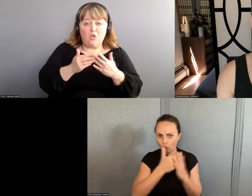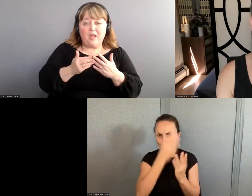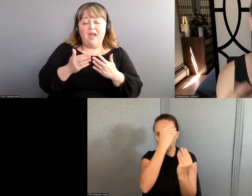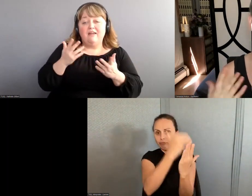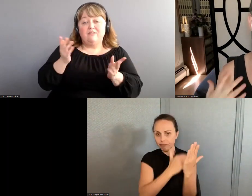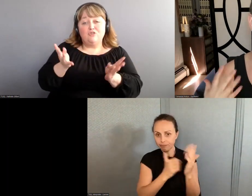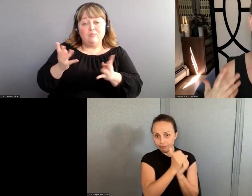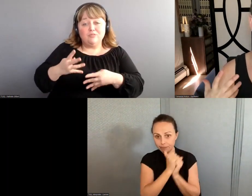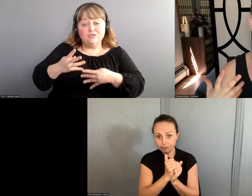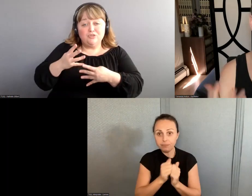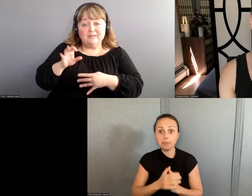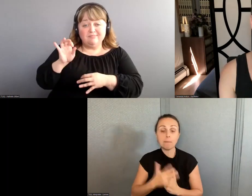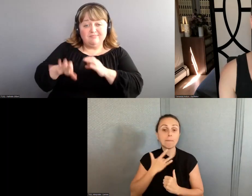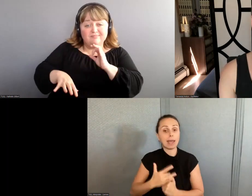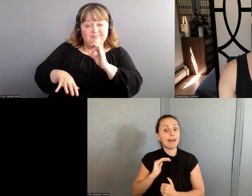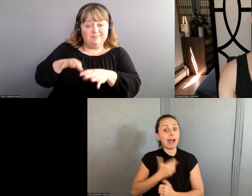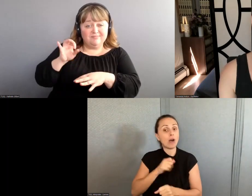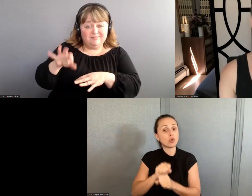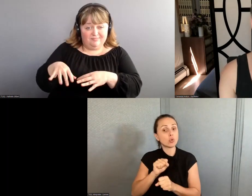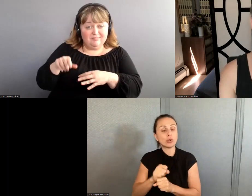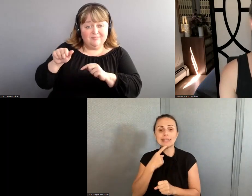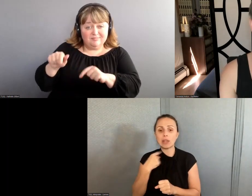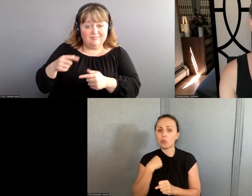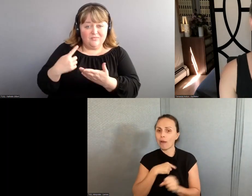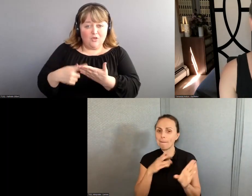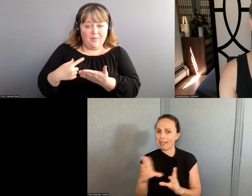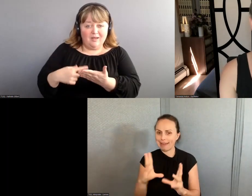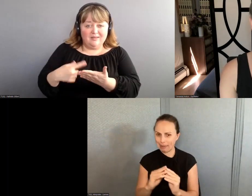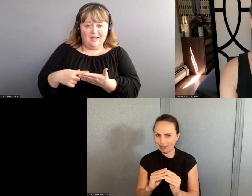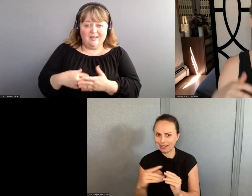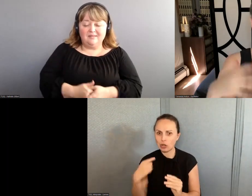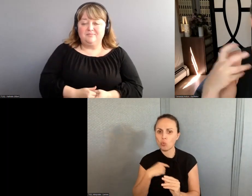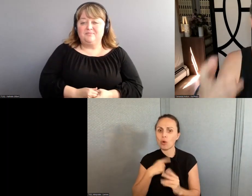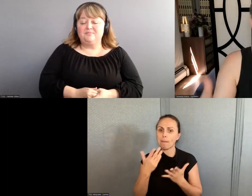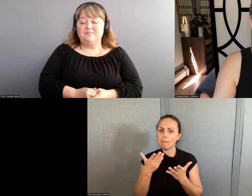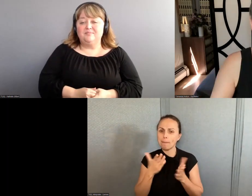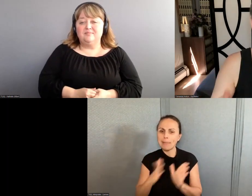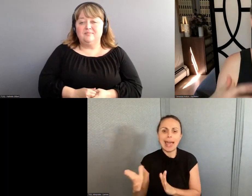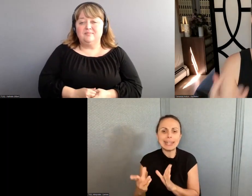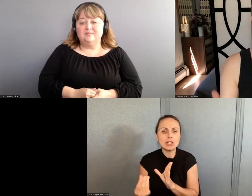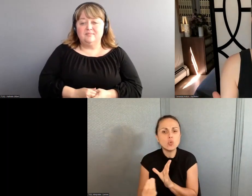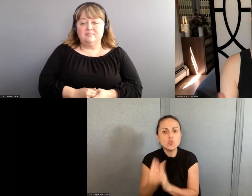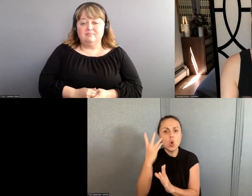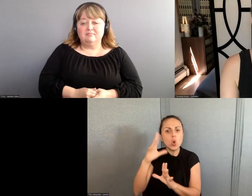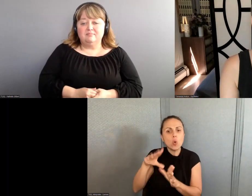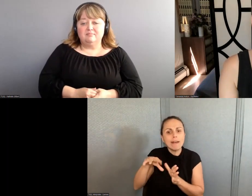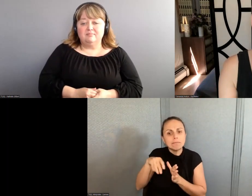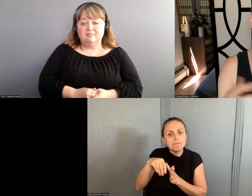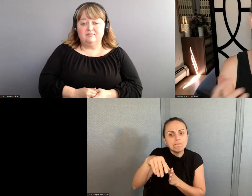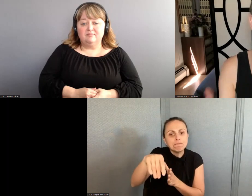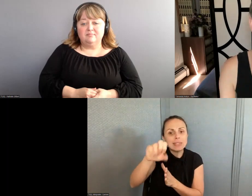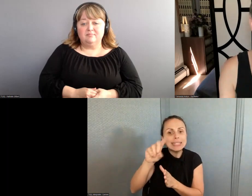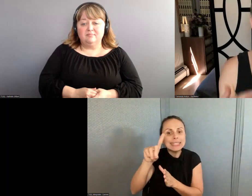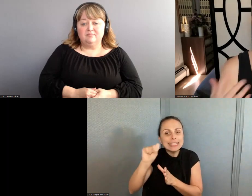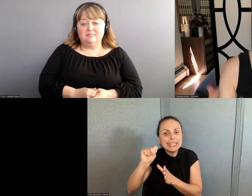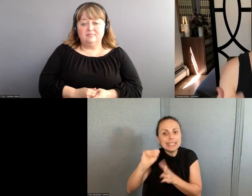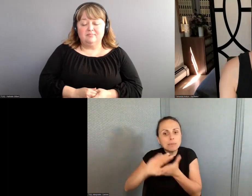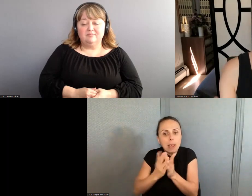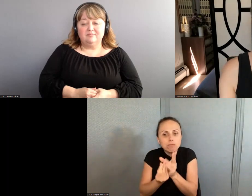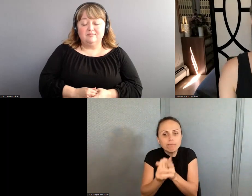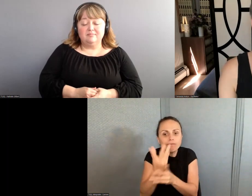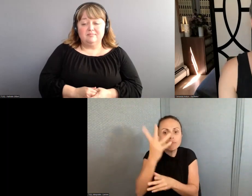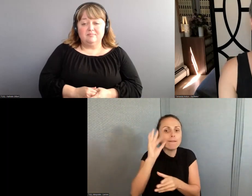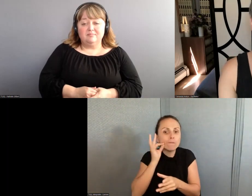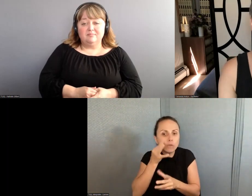we often say in our work, we're not planning a meeting, we're planning a harvest. These are the seeds that we're planting. These are the fruits that we are